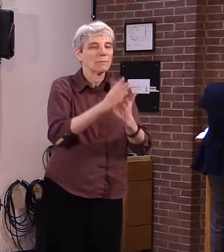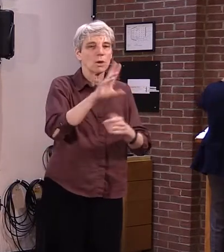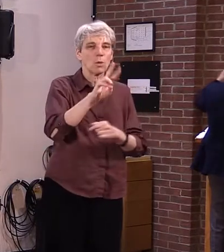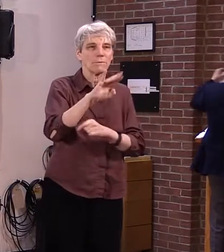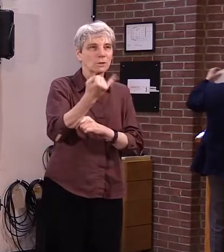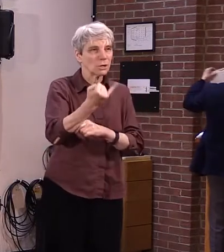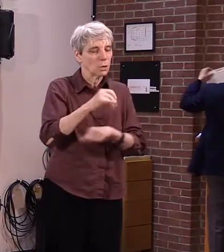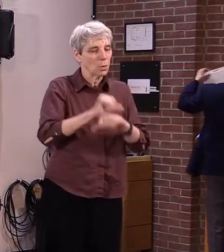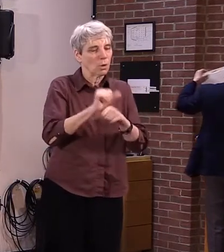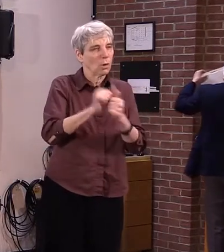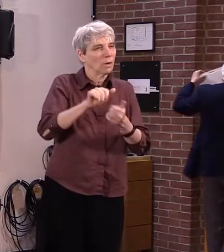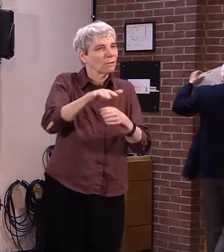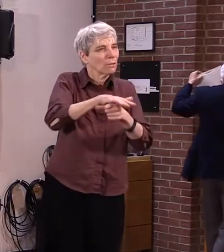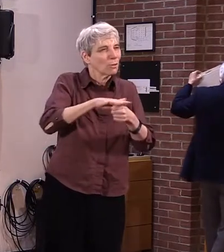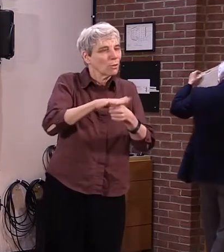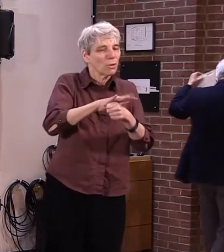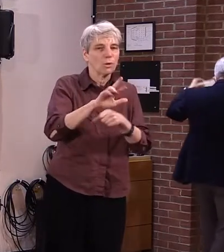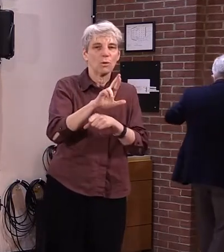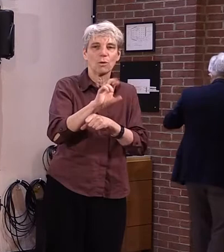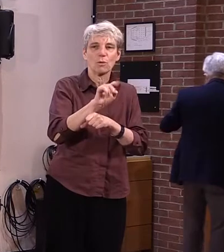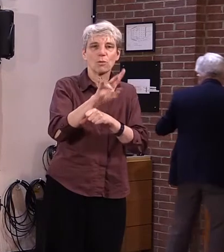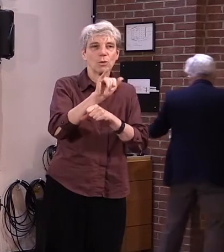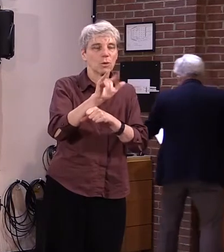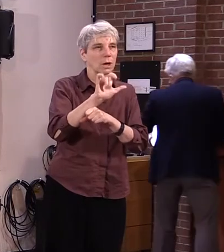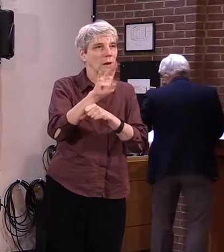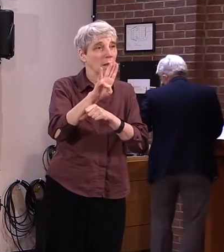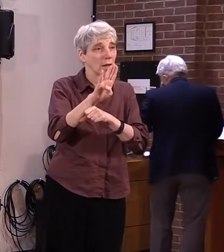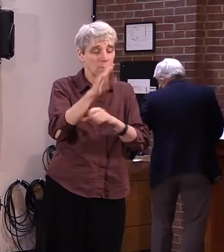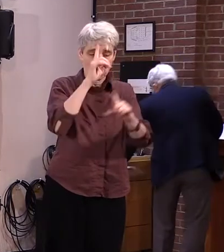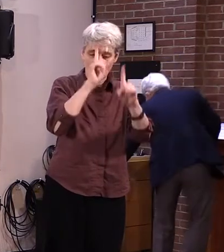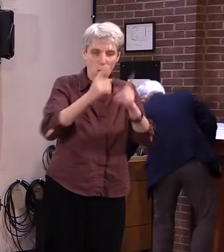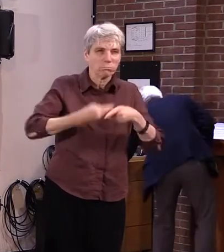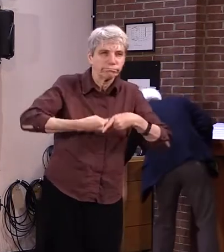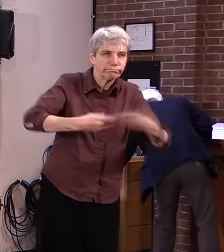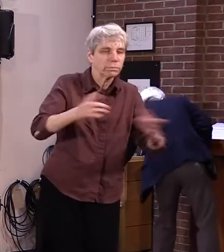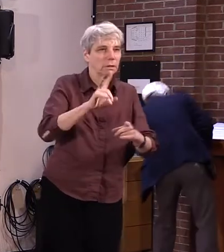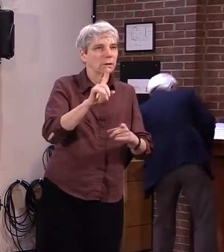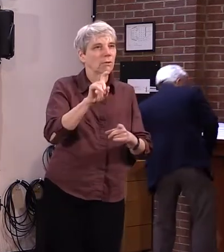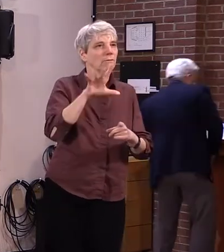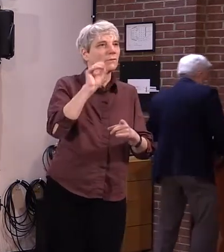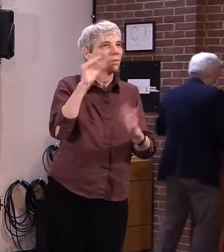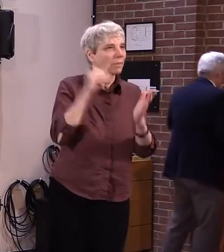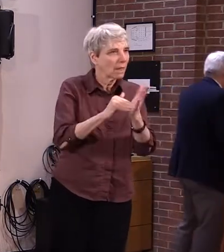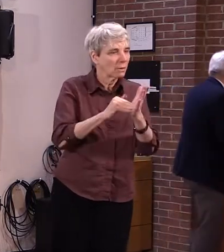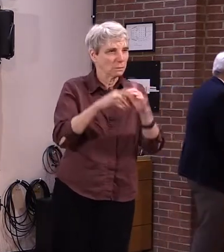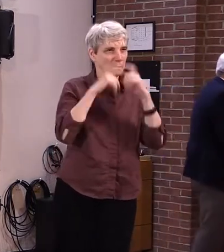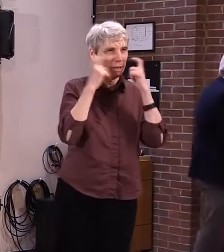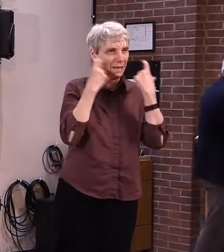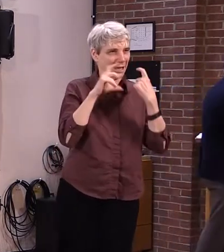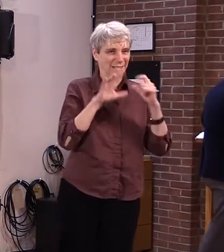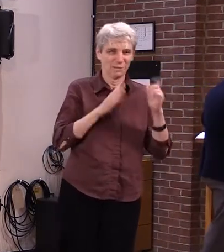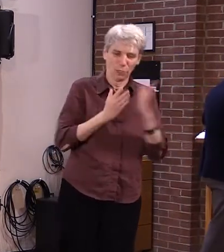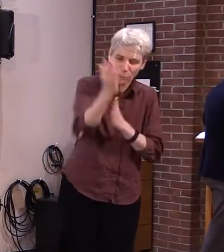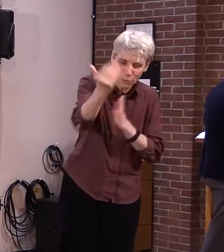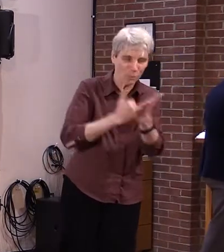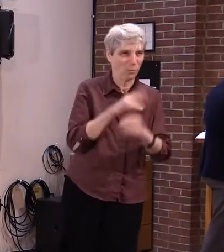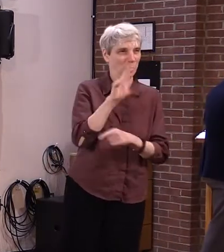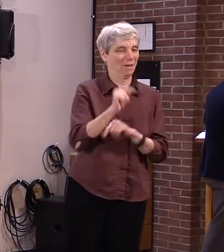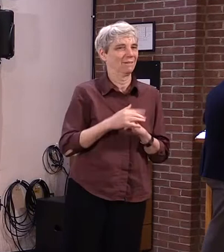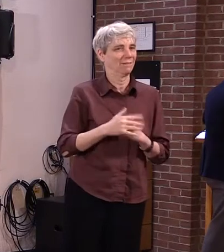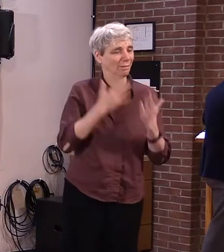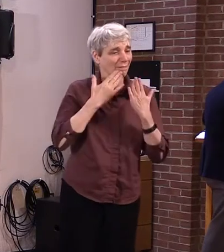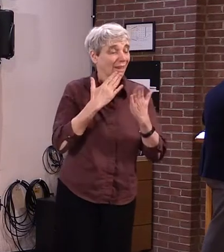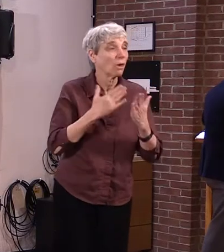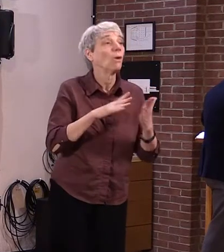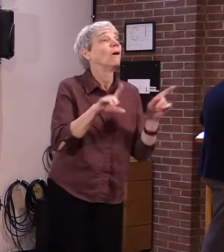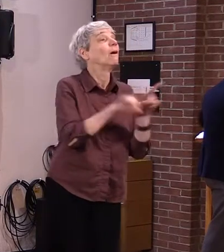distribute 150,000 masks in Vermont. Again, this foundation, along with the generosity of people like